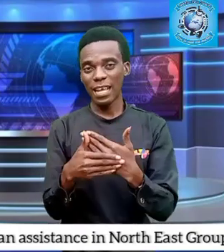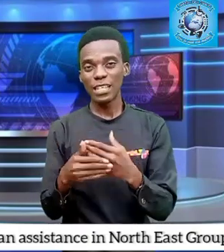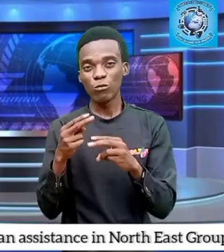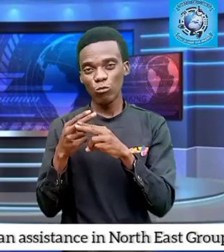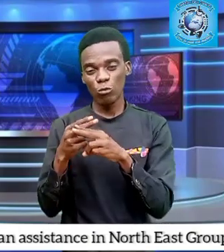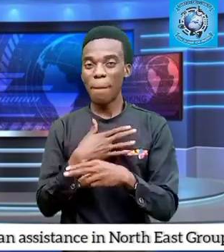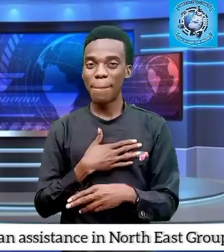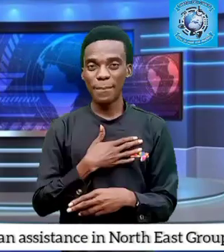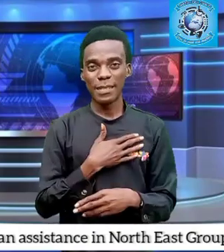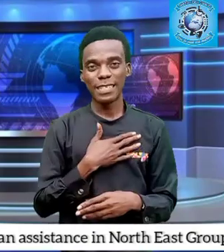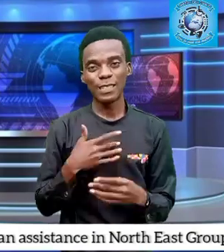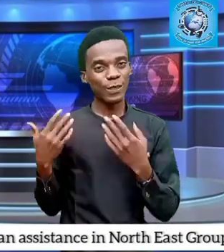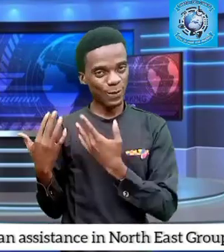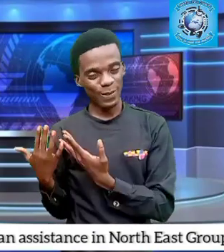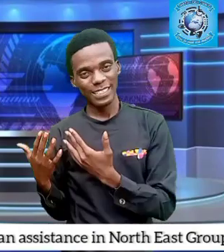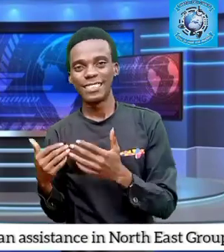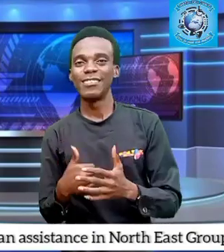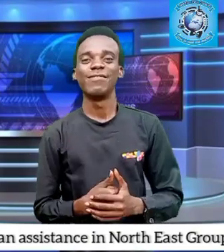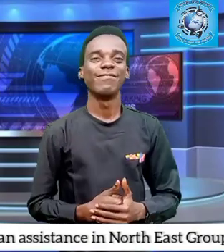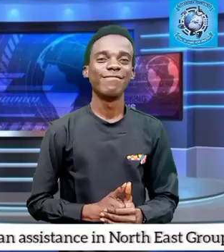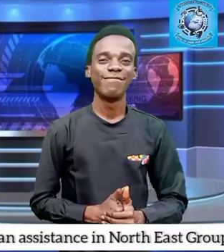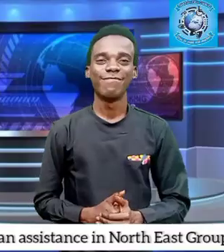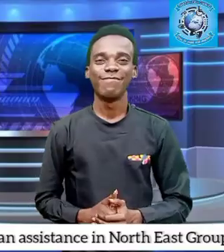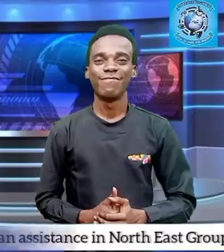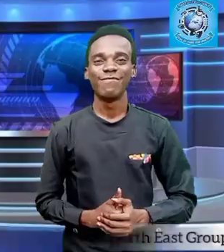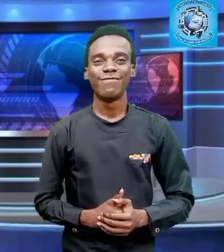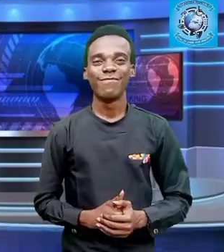you the major stories. Please stay tuned.